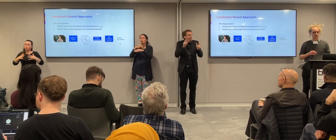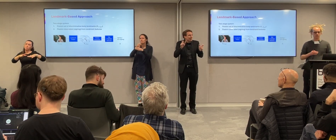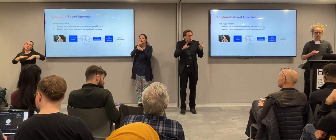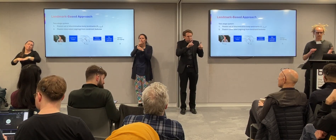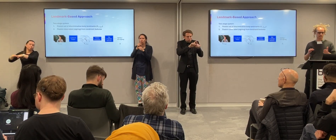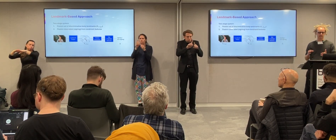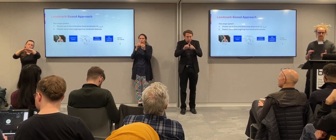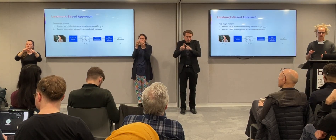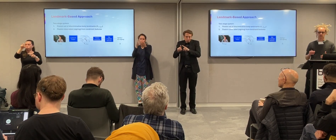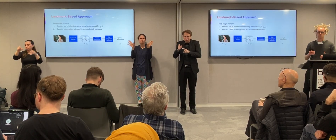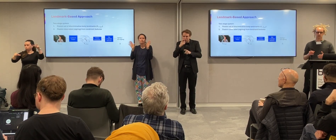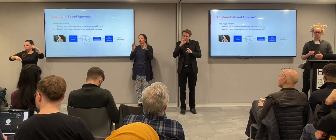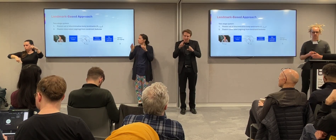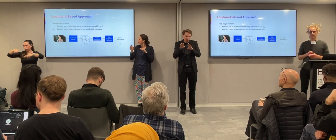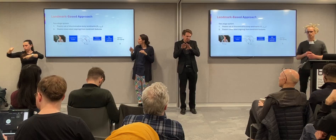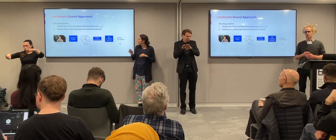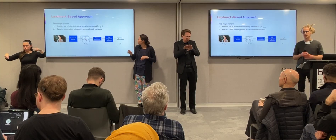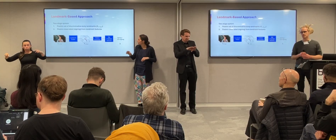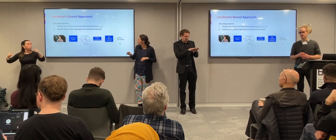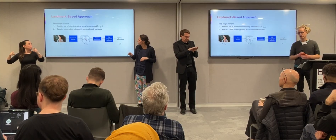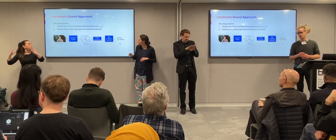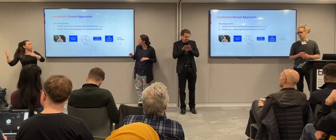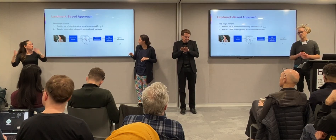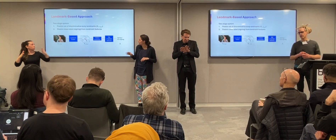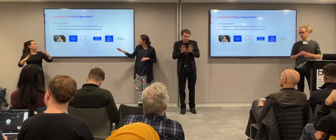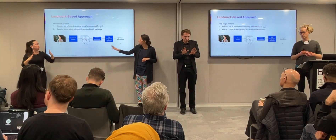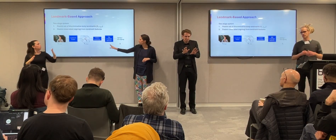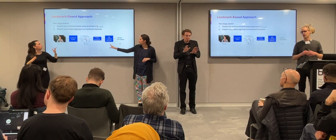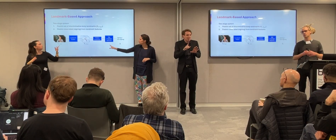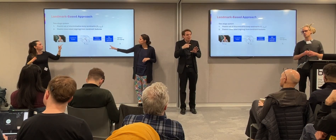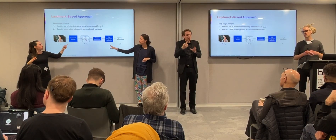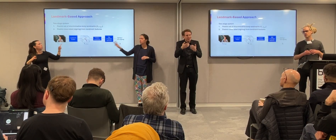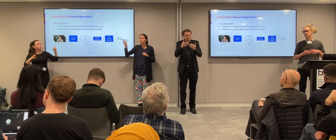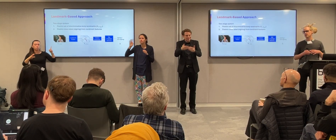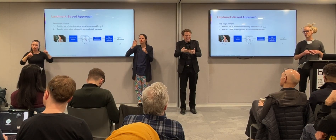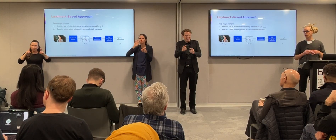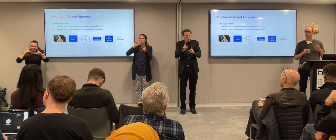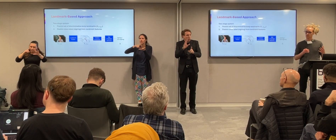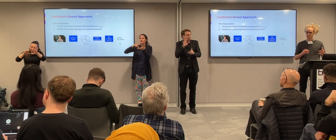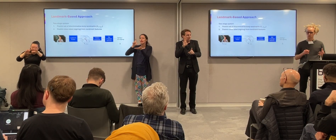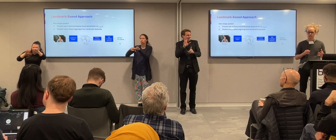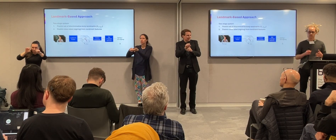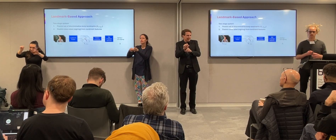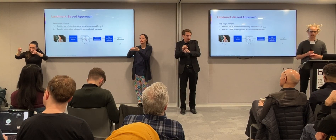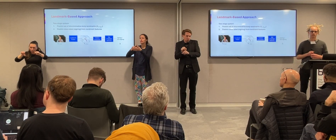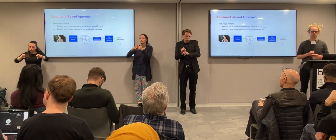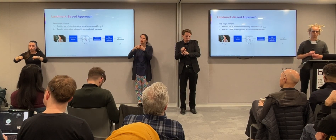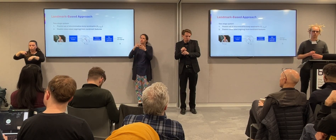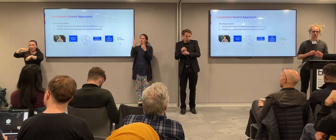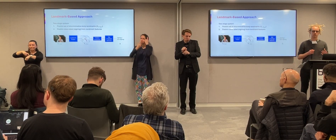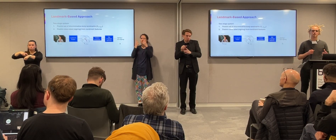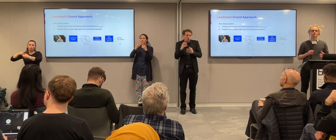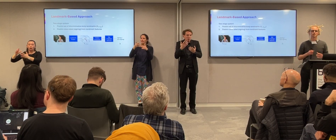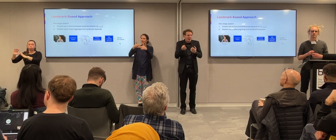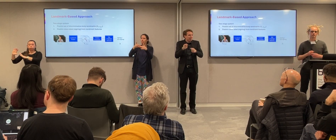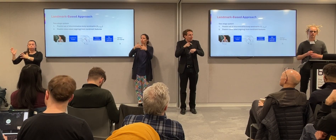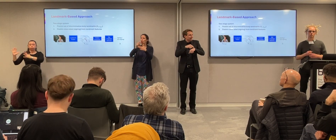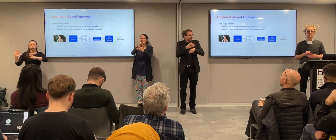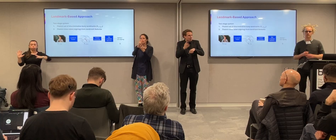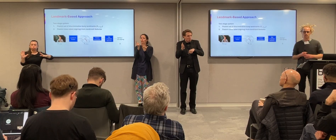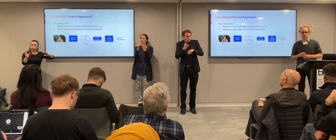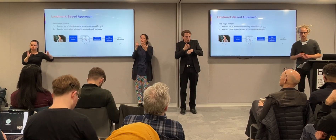And then we have a detection stage that actually takes into account the temporal sequence and models